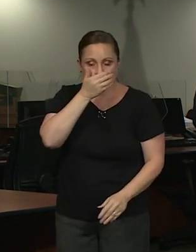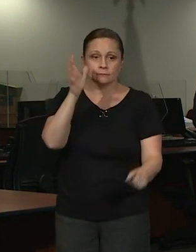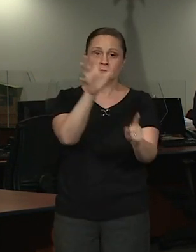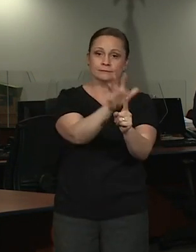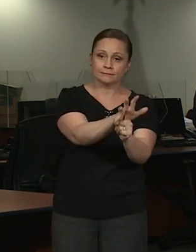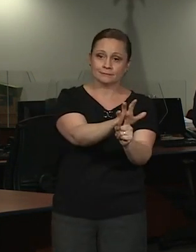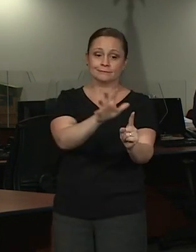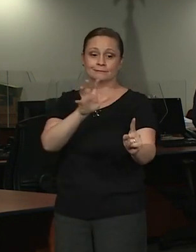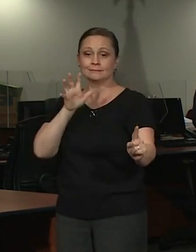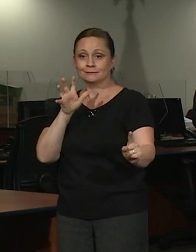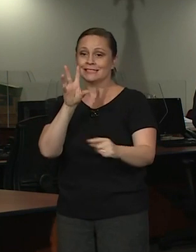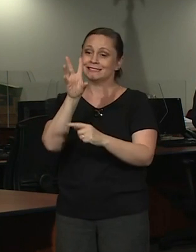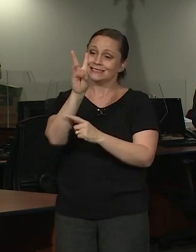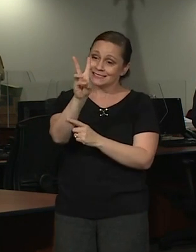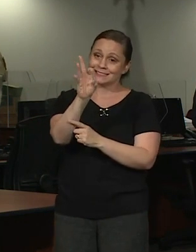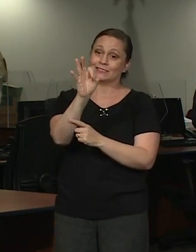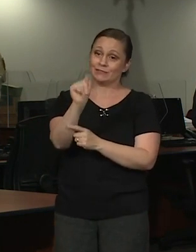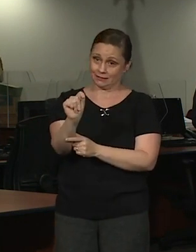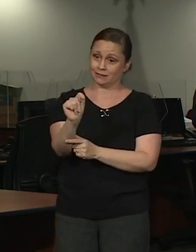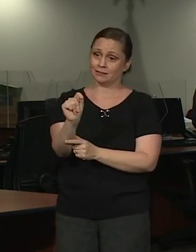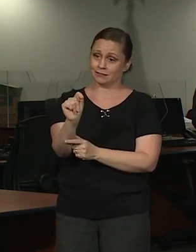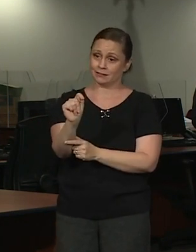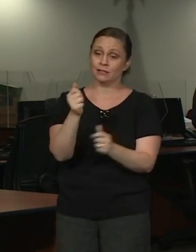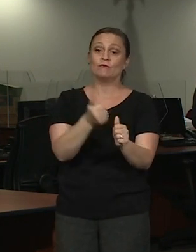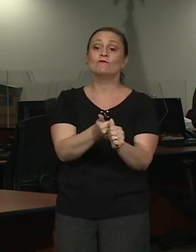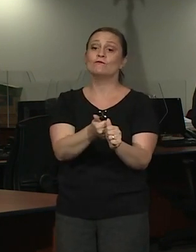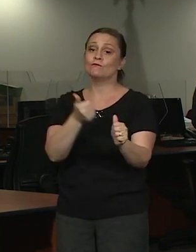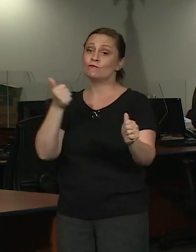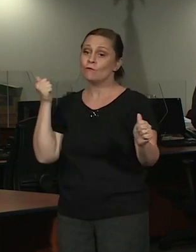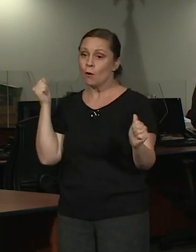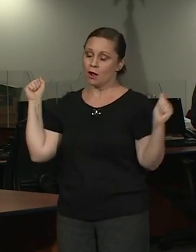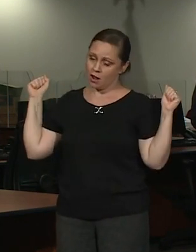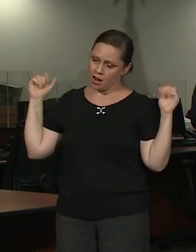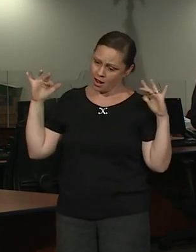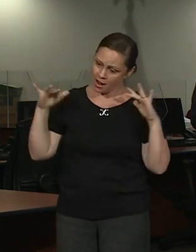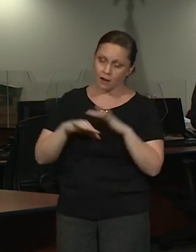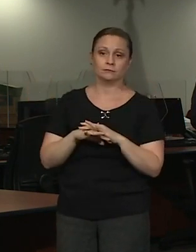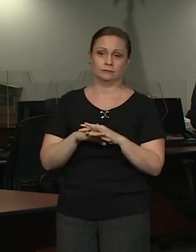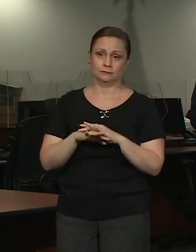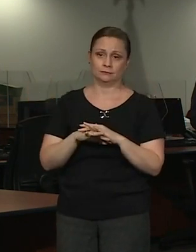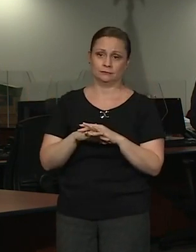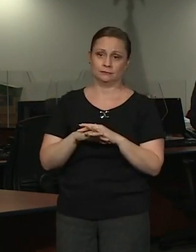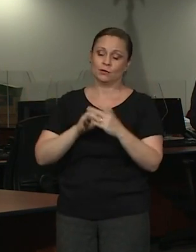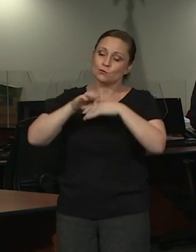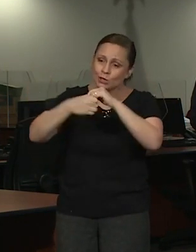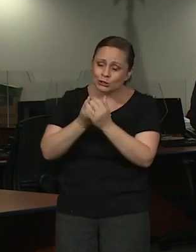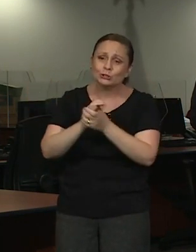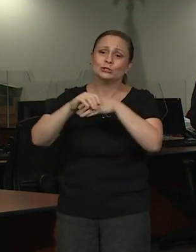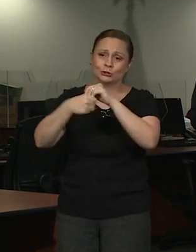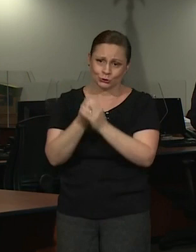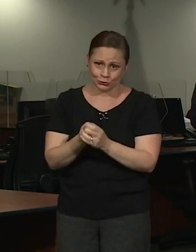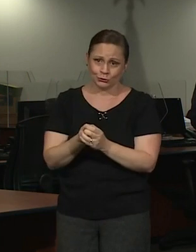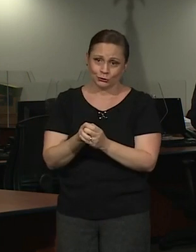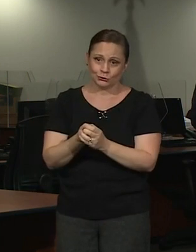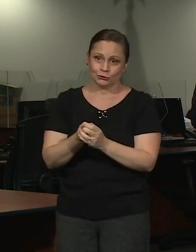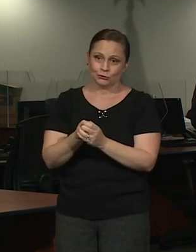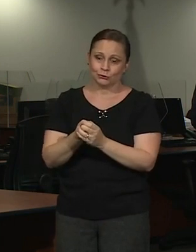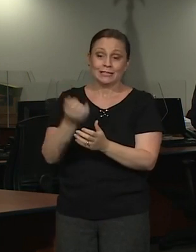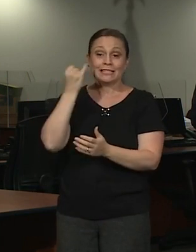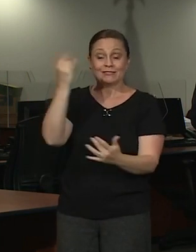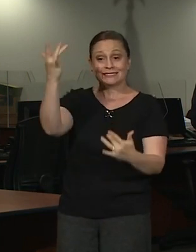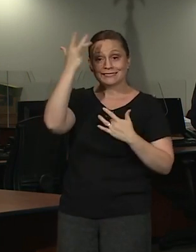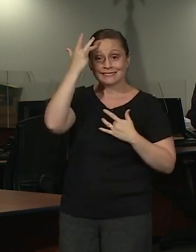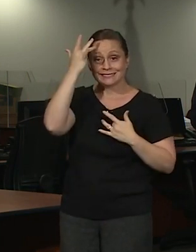from others by at least 6 feet, avoid group gatherings, wash your hands, and stay home when you're